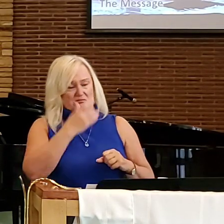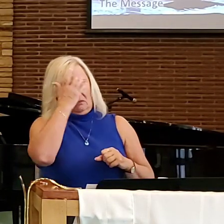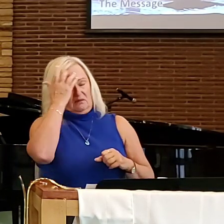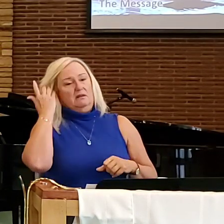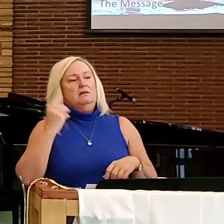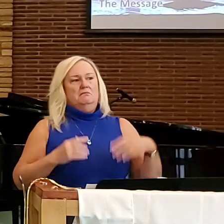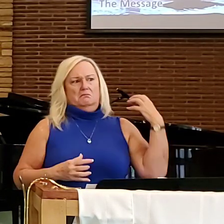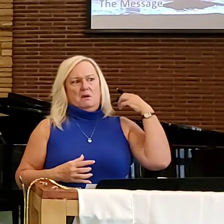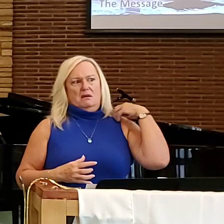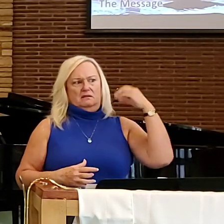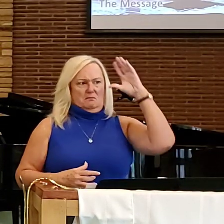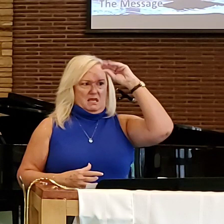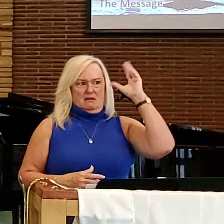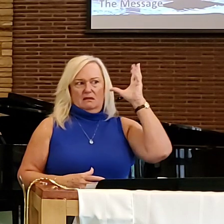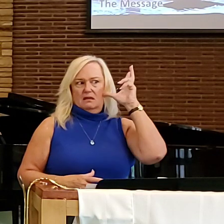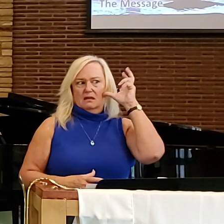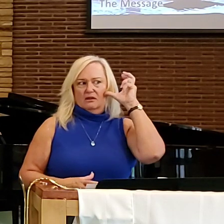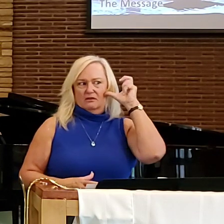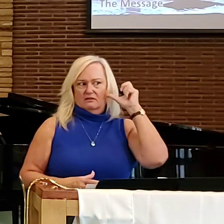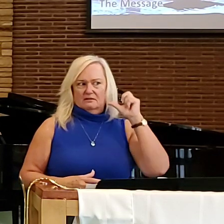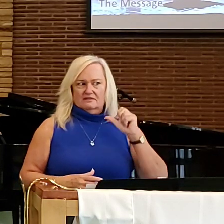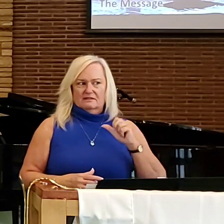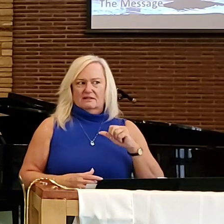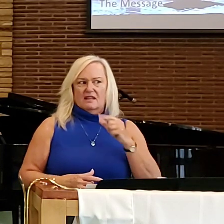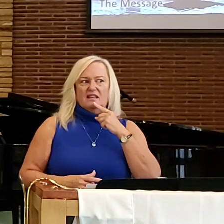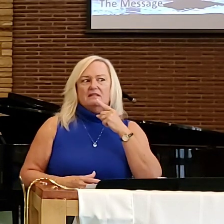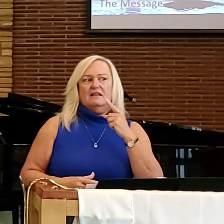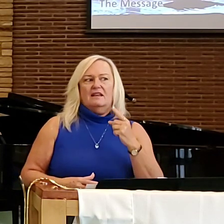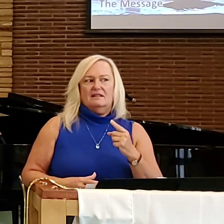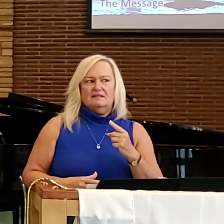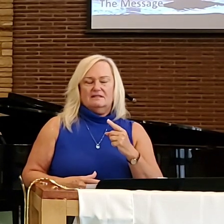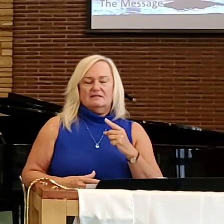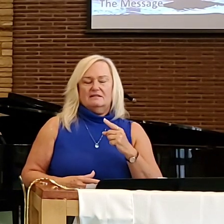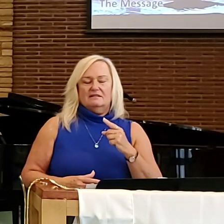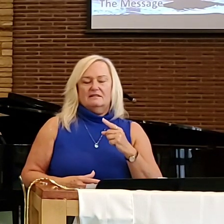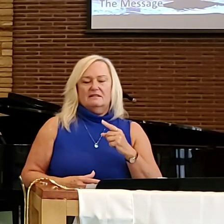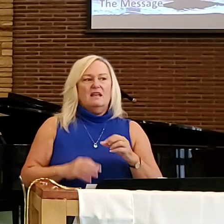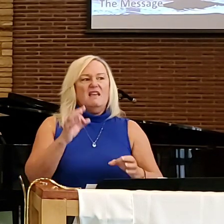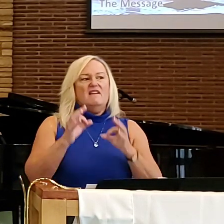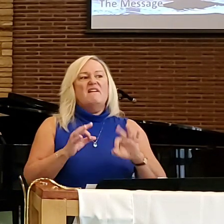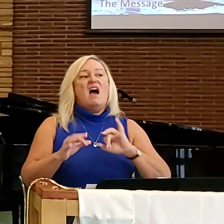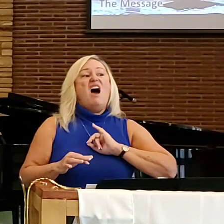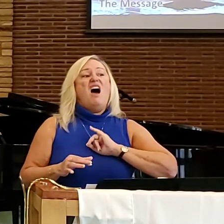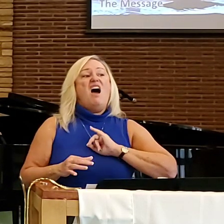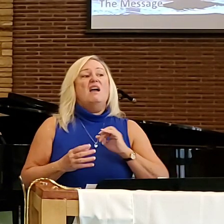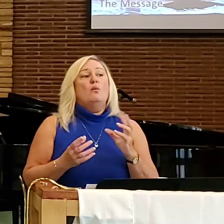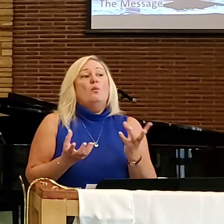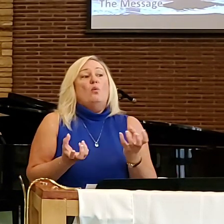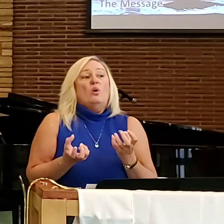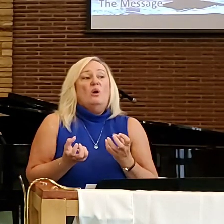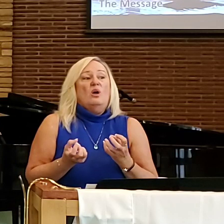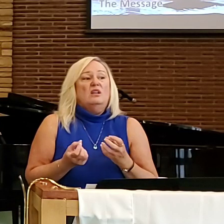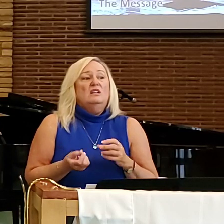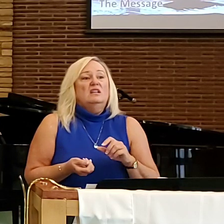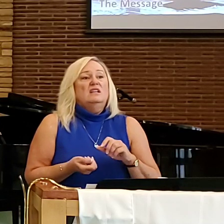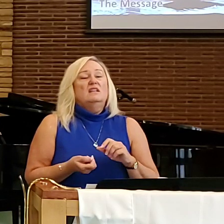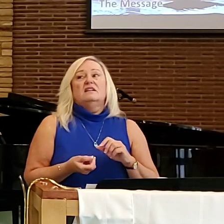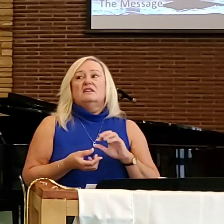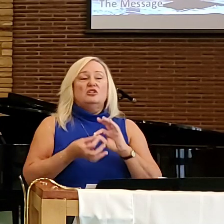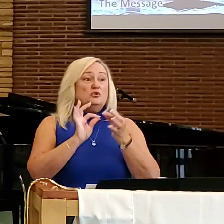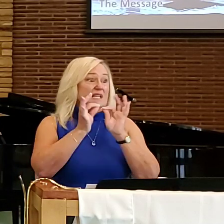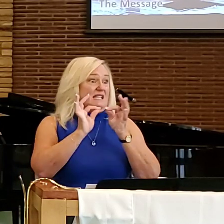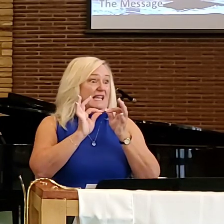But the boss man hears, and he says, if I were to translate the